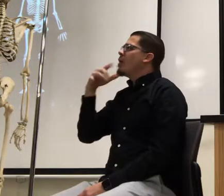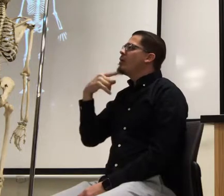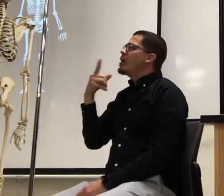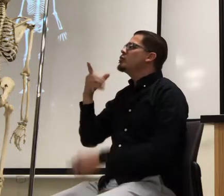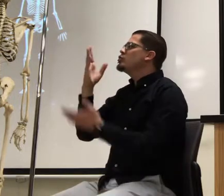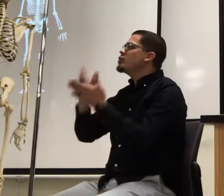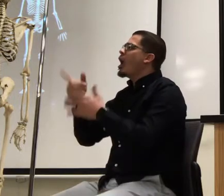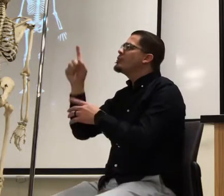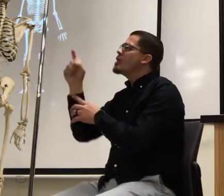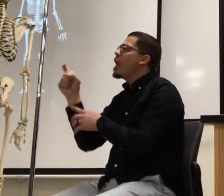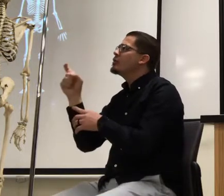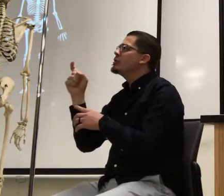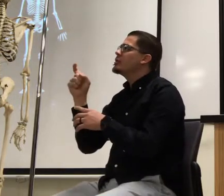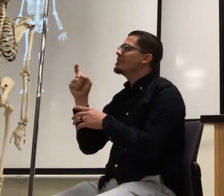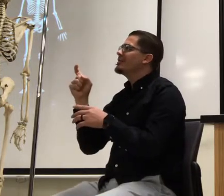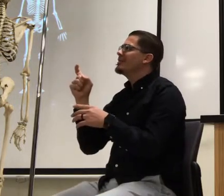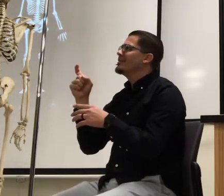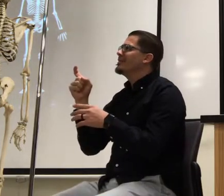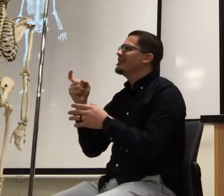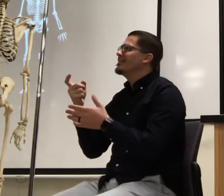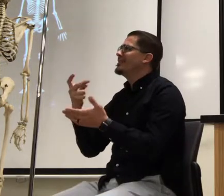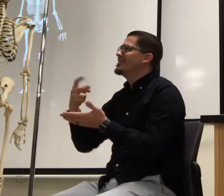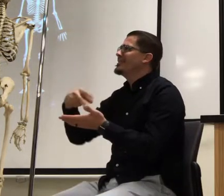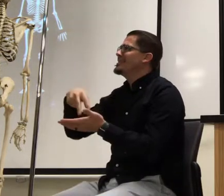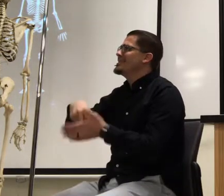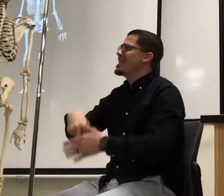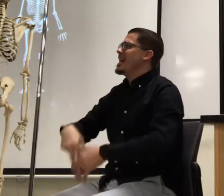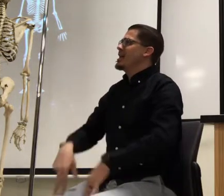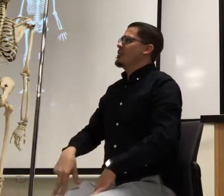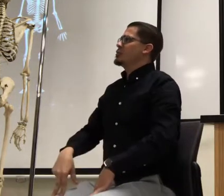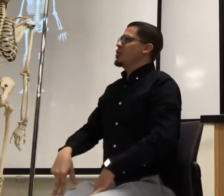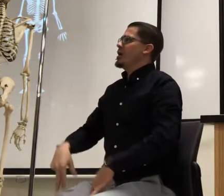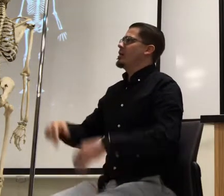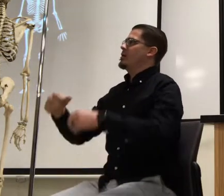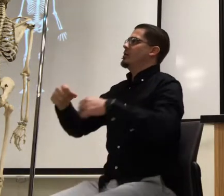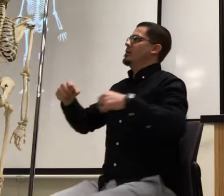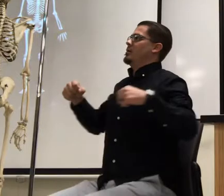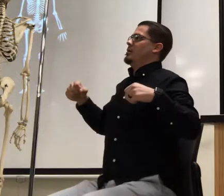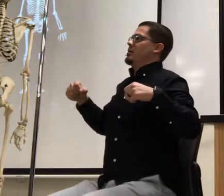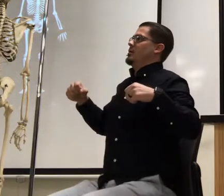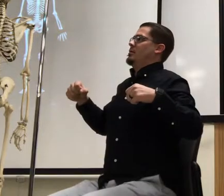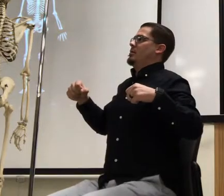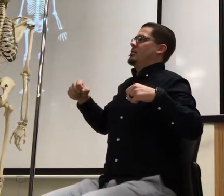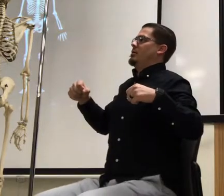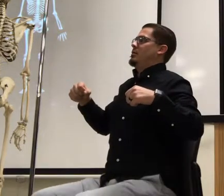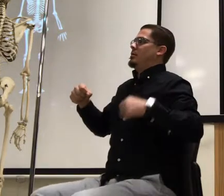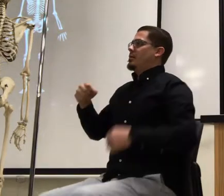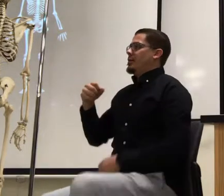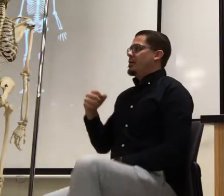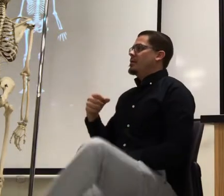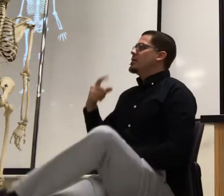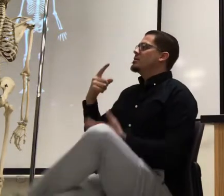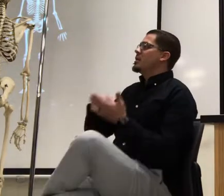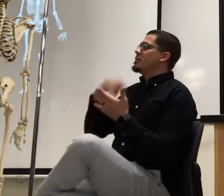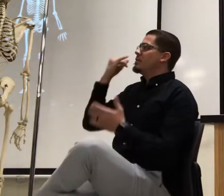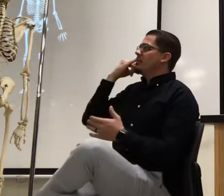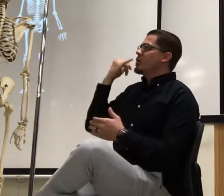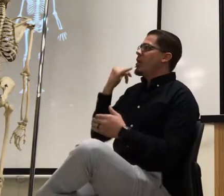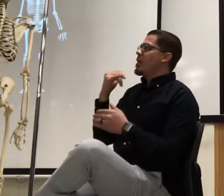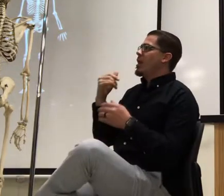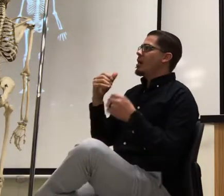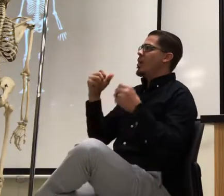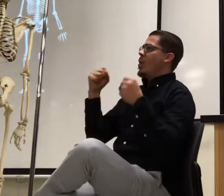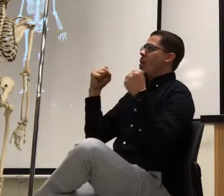So, you know, those are some basic movements of the scapula. Sometimes you just want to hold the scapula in place, like if you're holding up some kind of plank